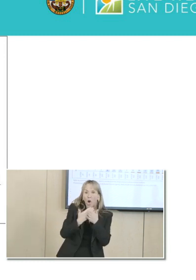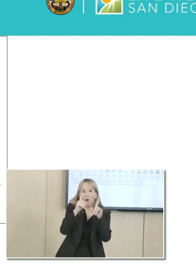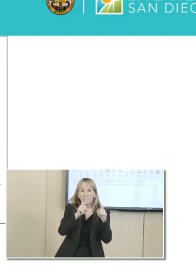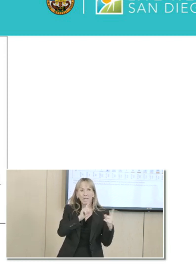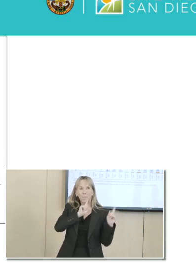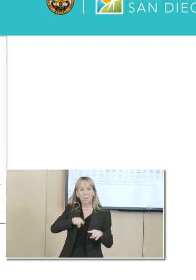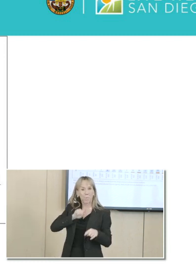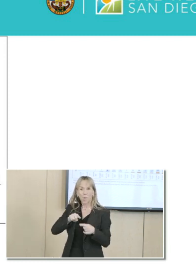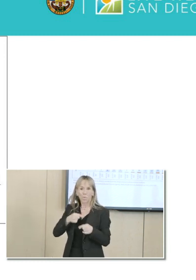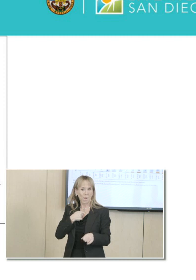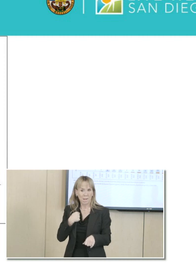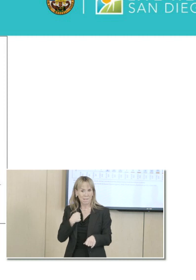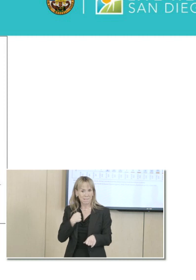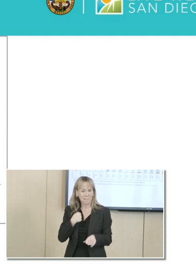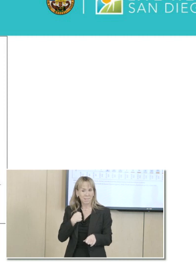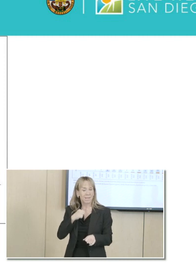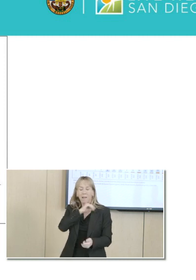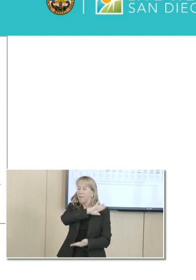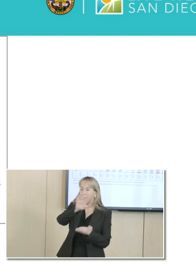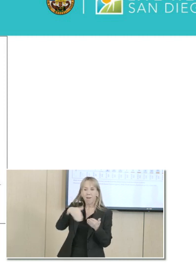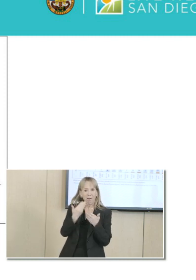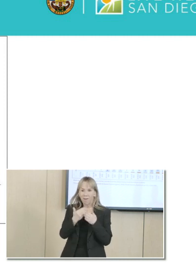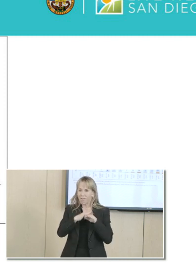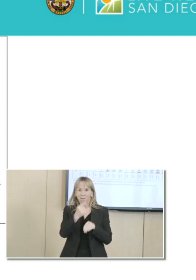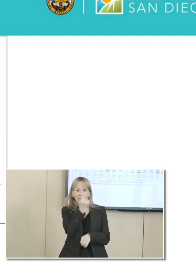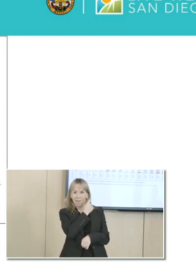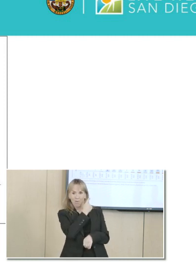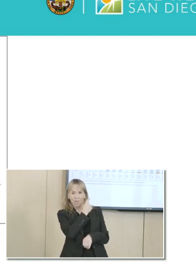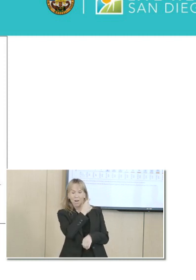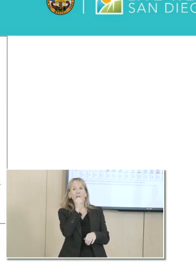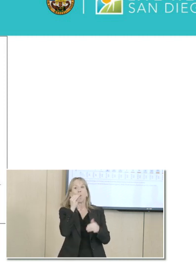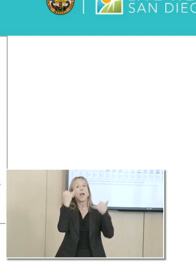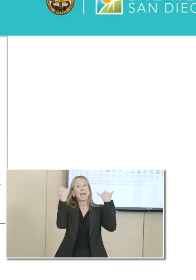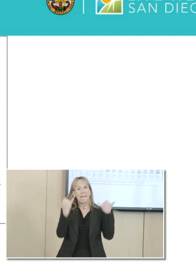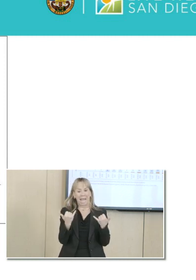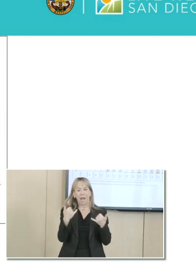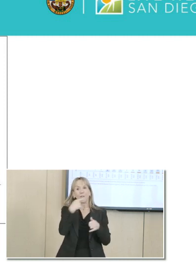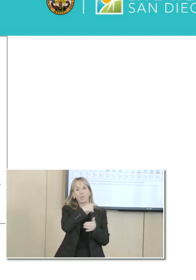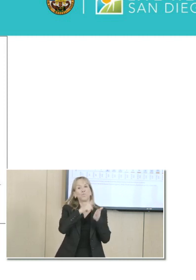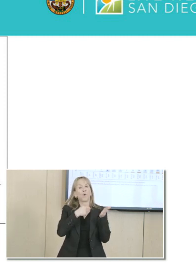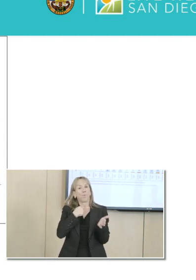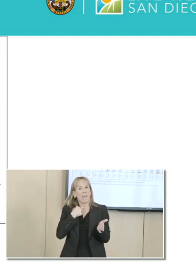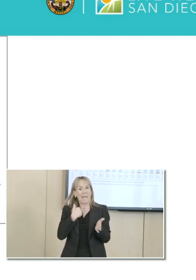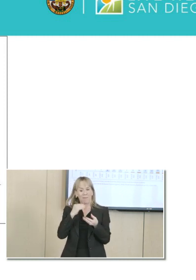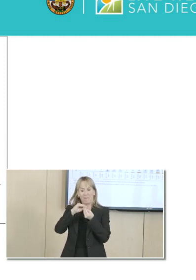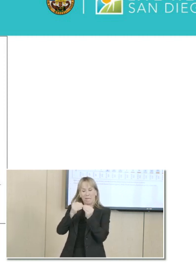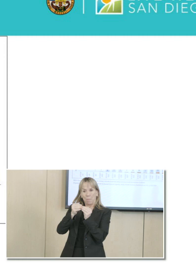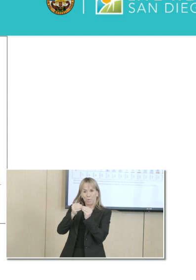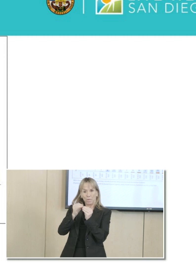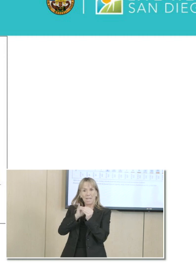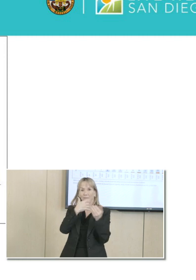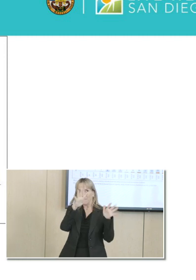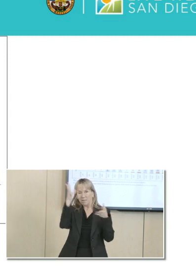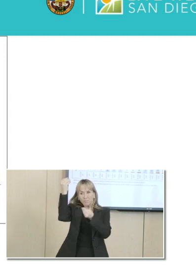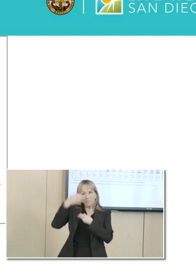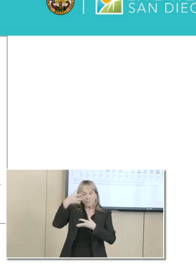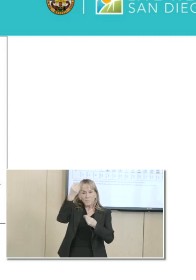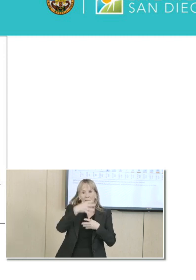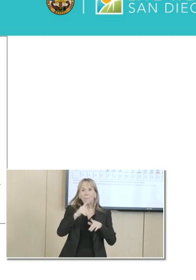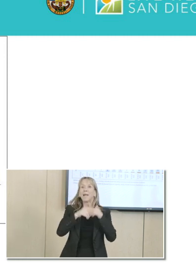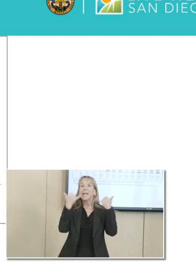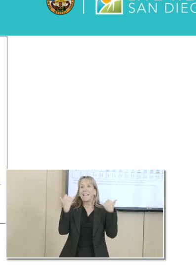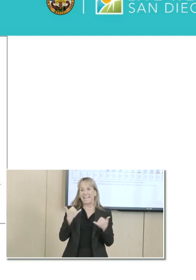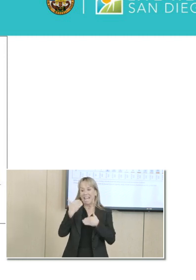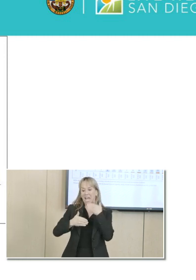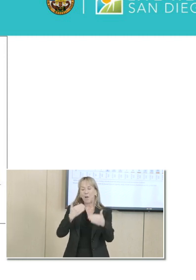in San Diego County is reported on this slide. These are just the results that were shared with us. We are getting much better